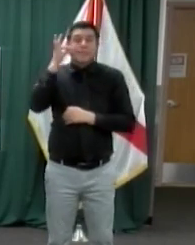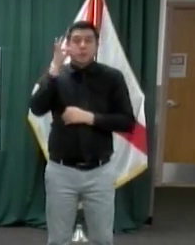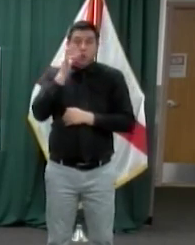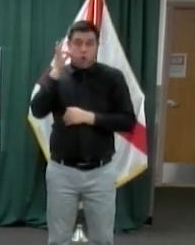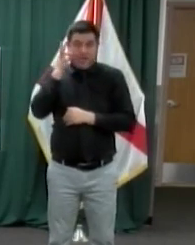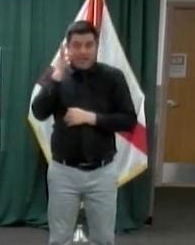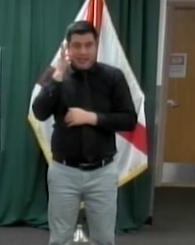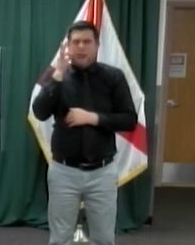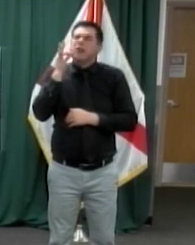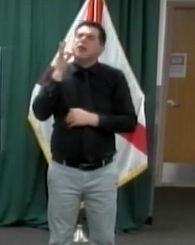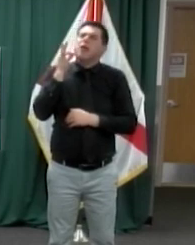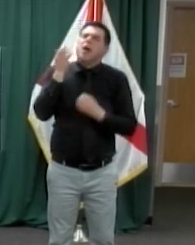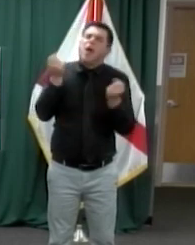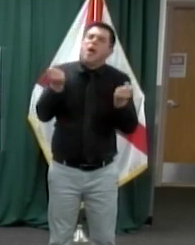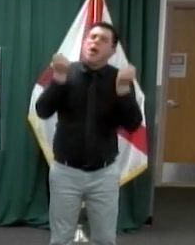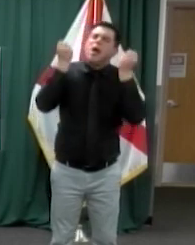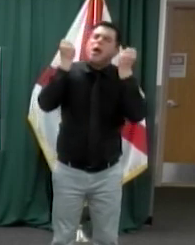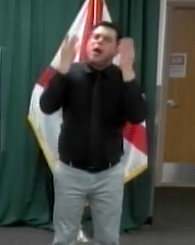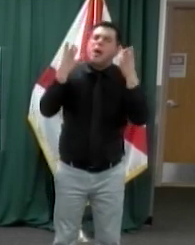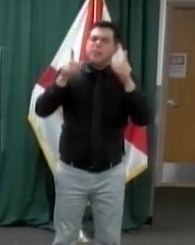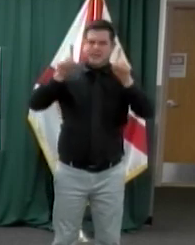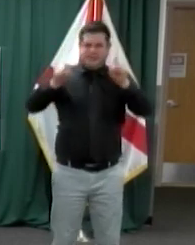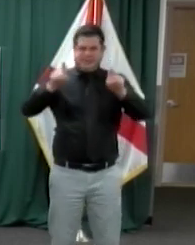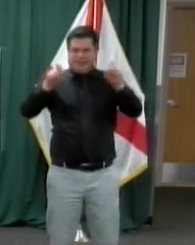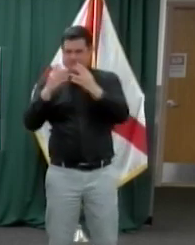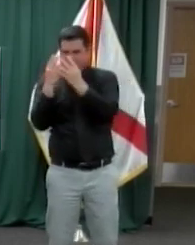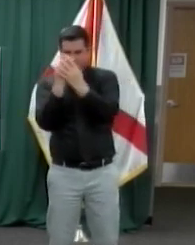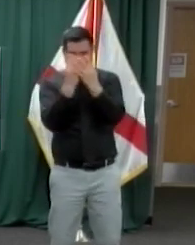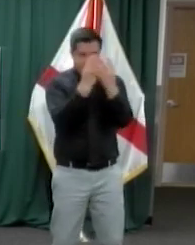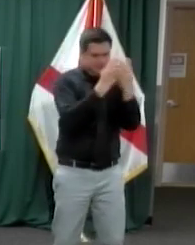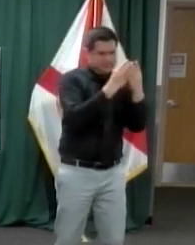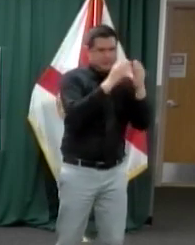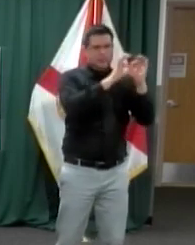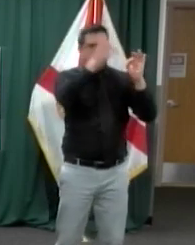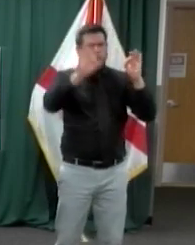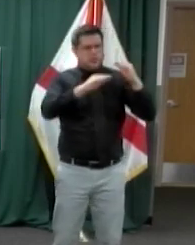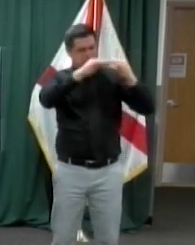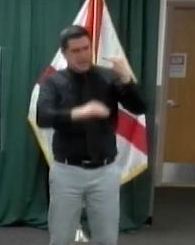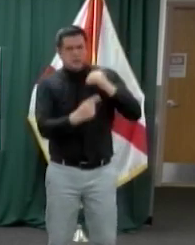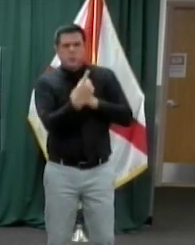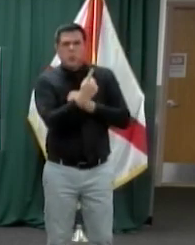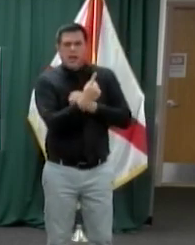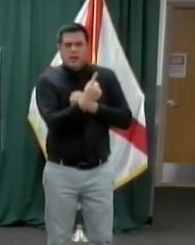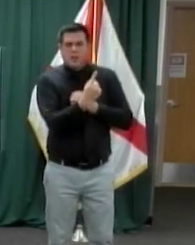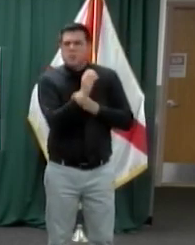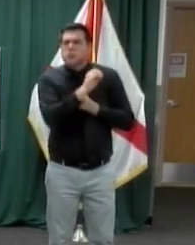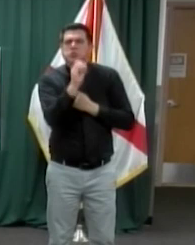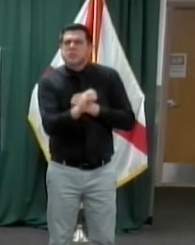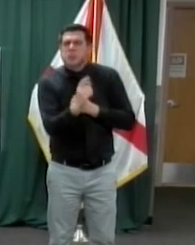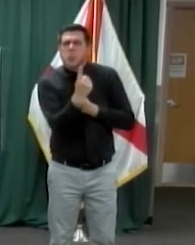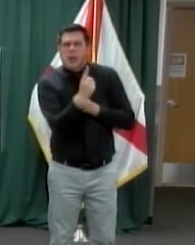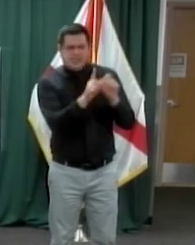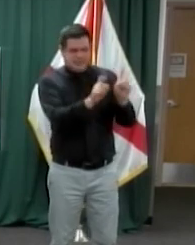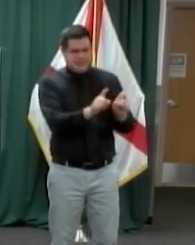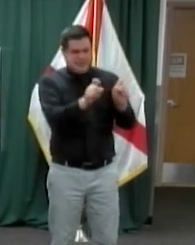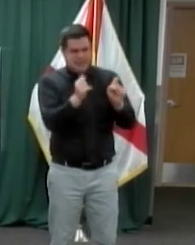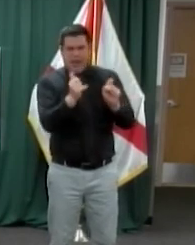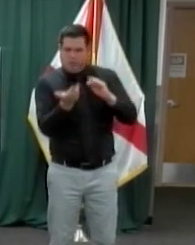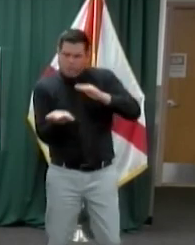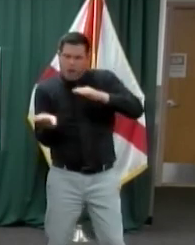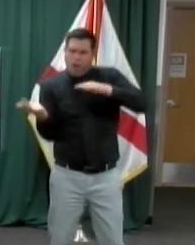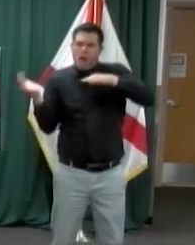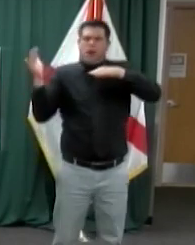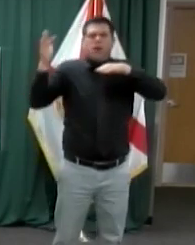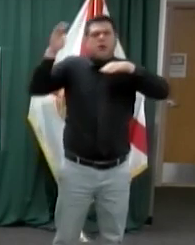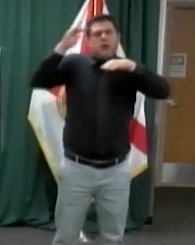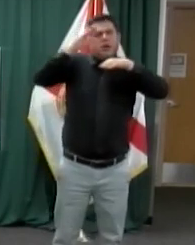what has been tested, probably 1,000 people. What are the realizations of knowing that you've had all these people not tested that are now being tested that potentially could